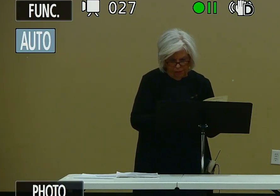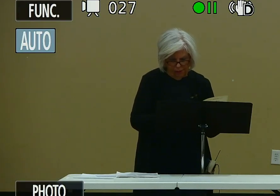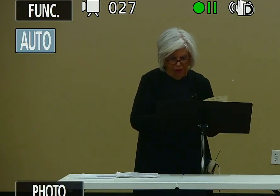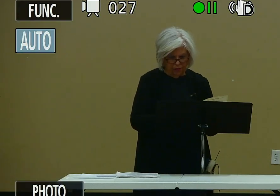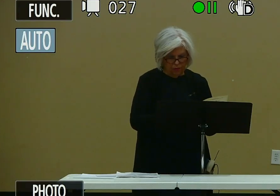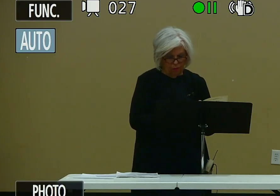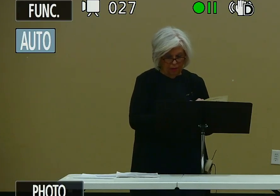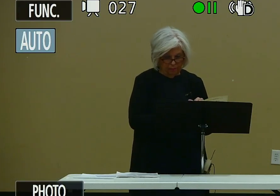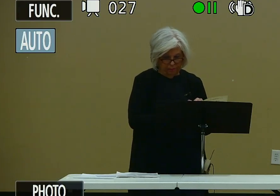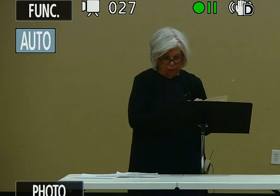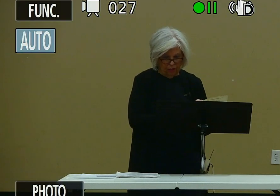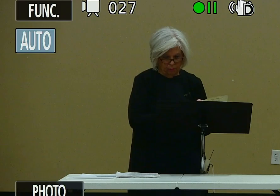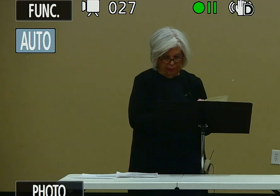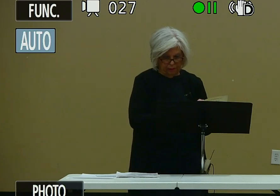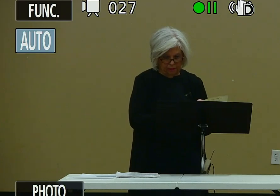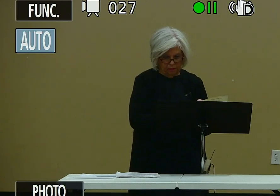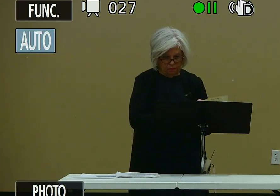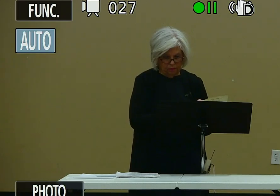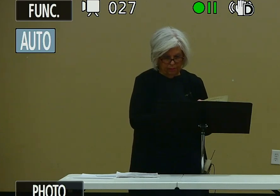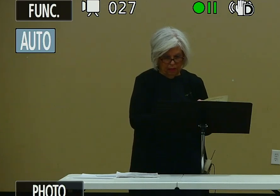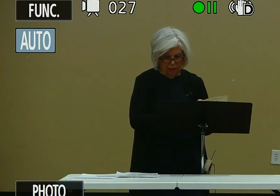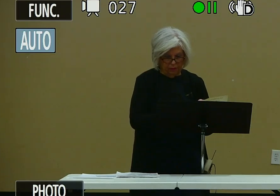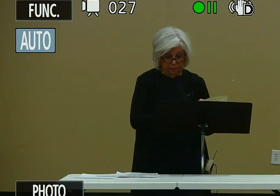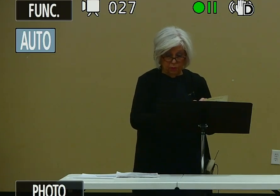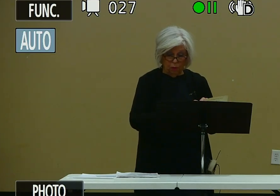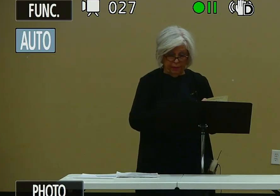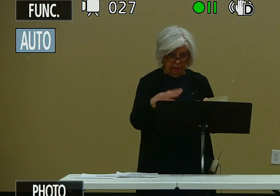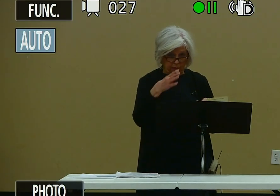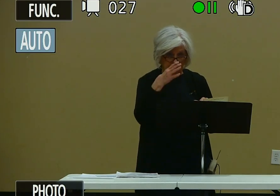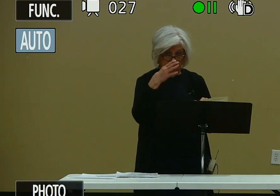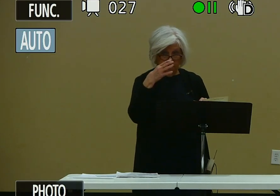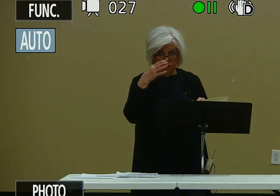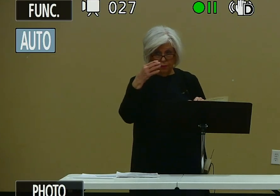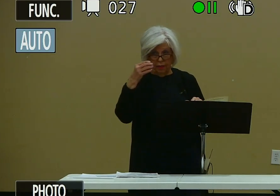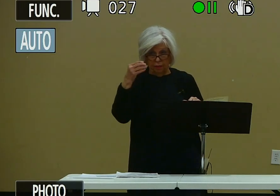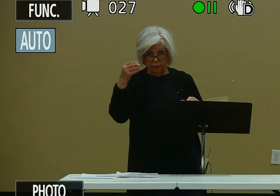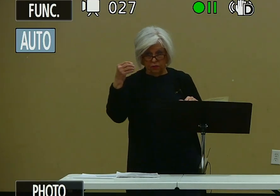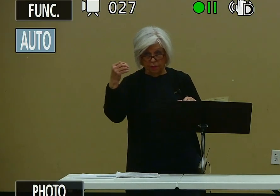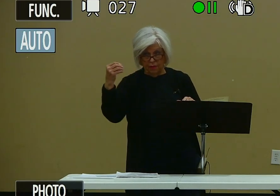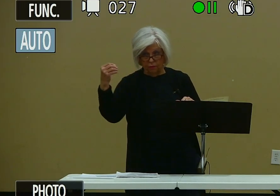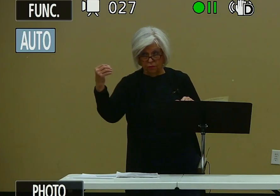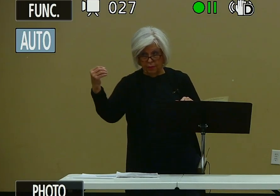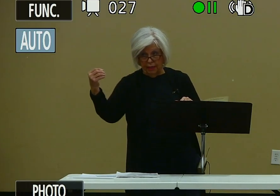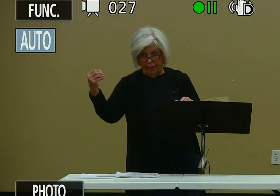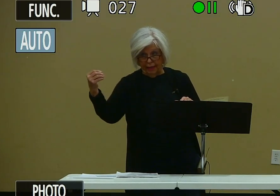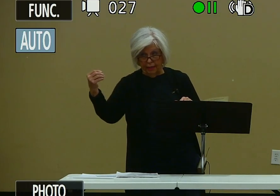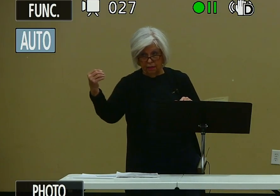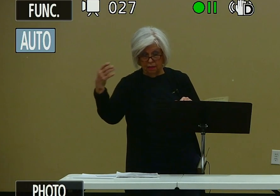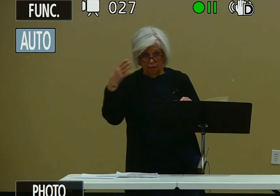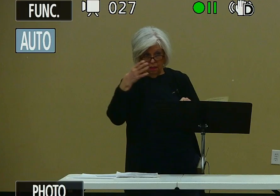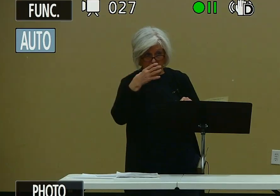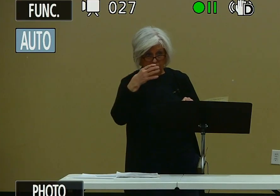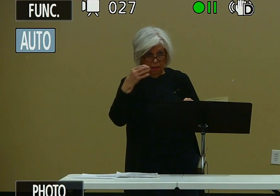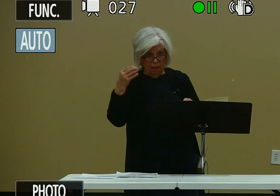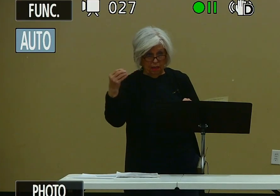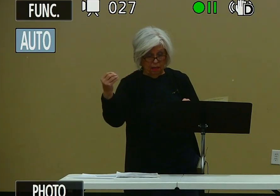I don't know why I'm drawing a blank on this one. Okay, the word and. Let's do and. I'm going to skip that one for a minute. And.